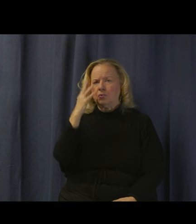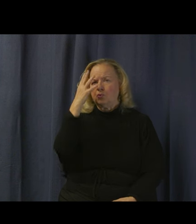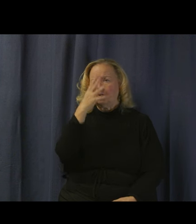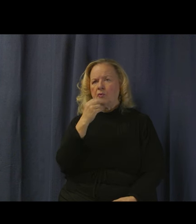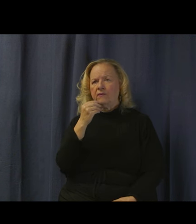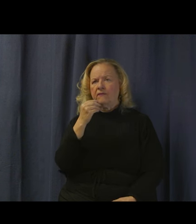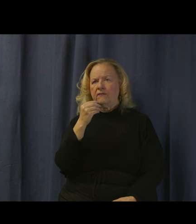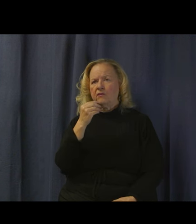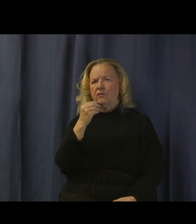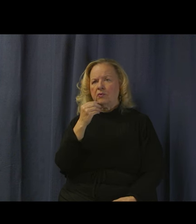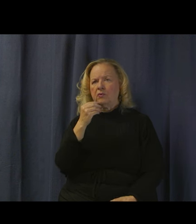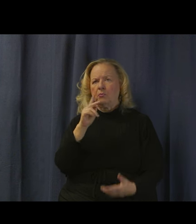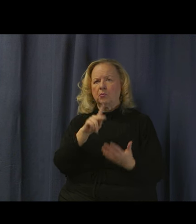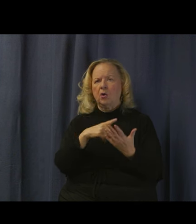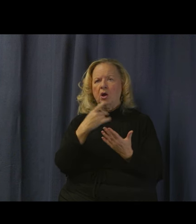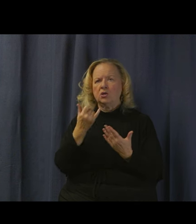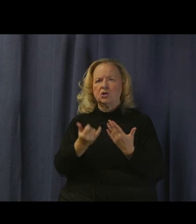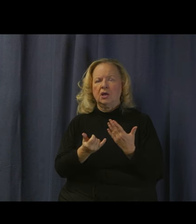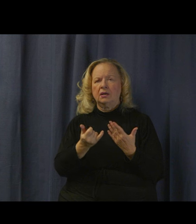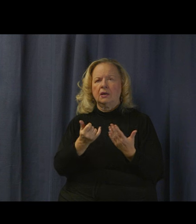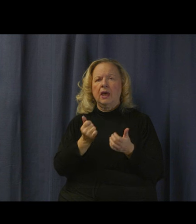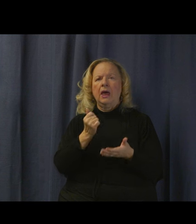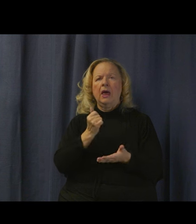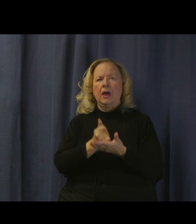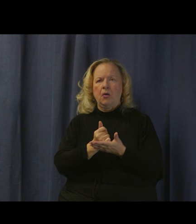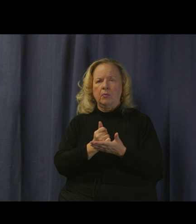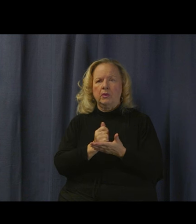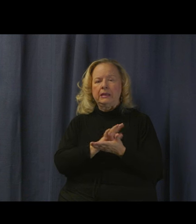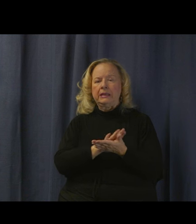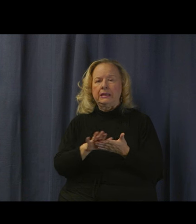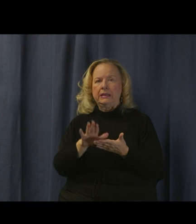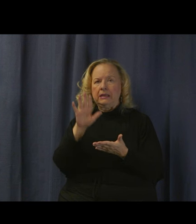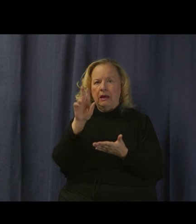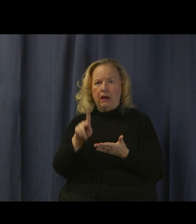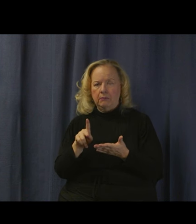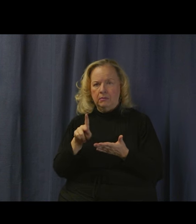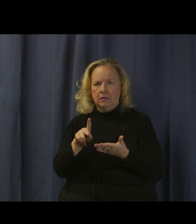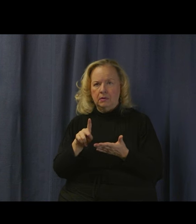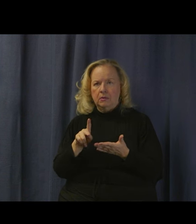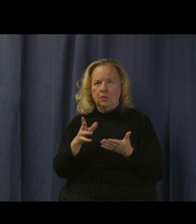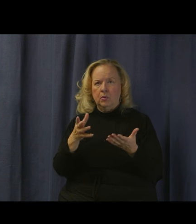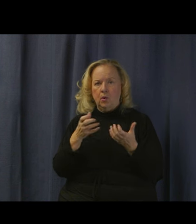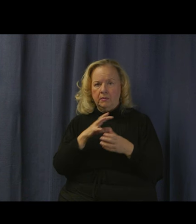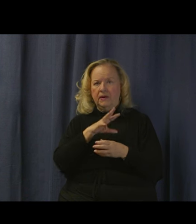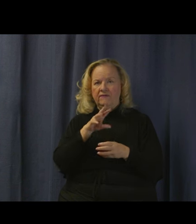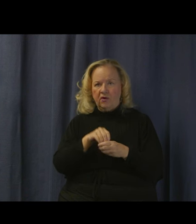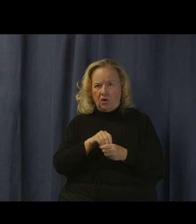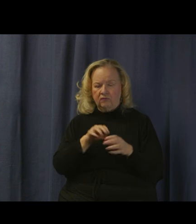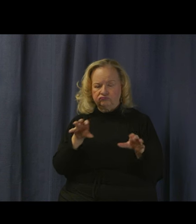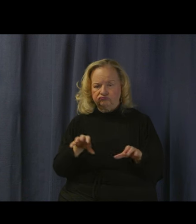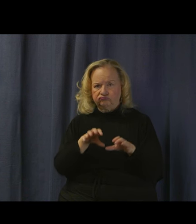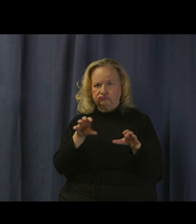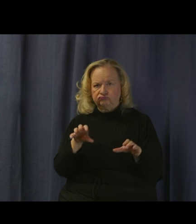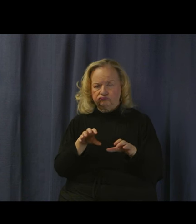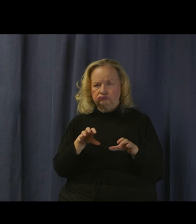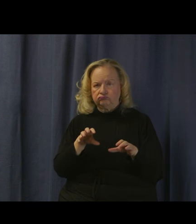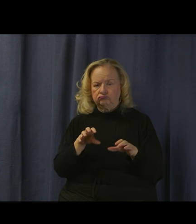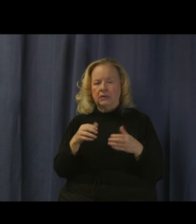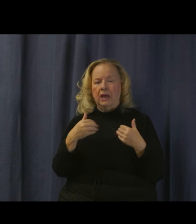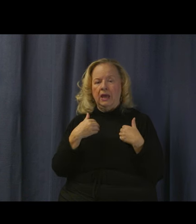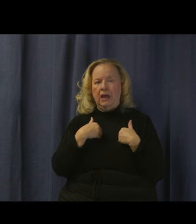kind of help clean up, you know, things like that, because we want to be involved doing things. And then we're going to have a phenomenal boat